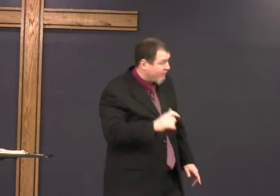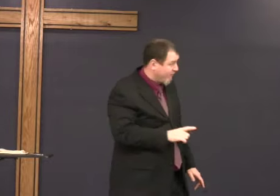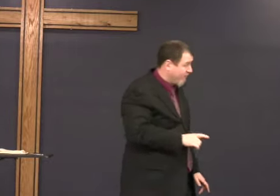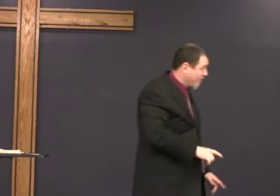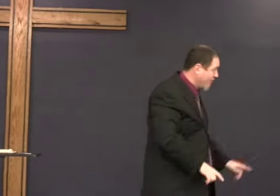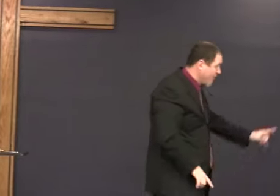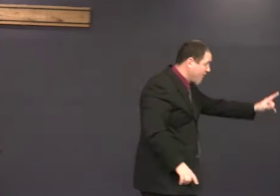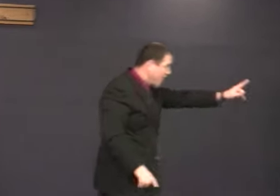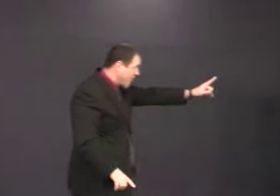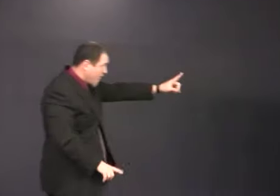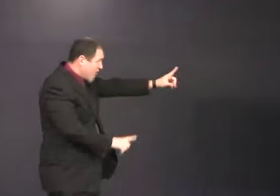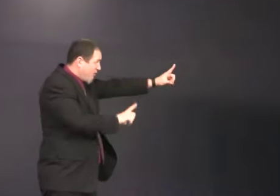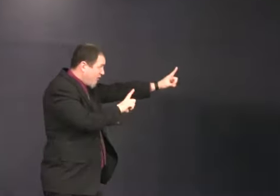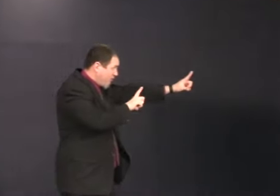Would it be better?